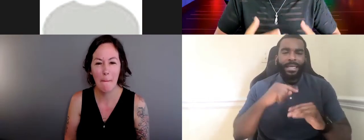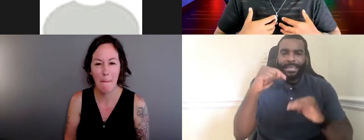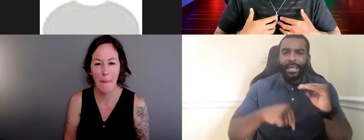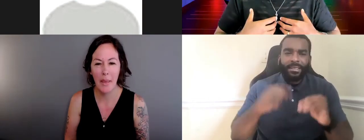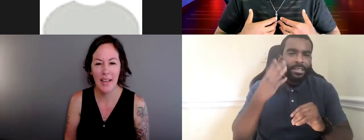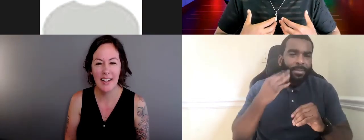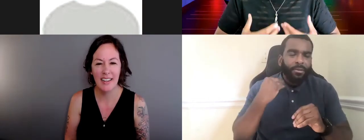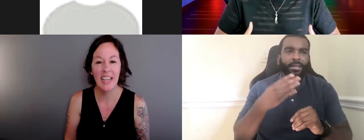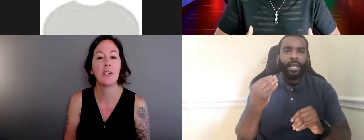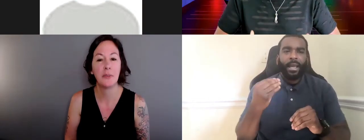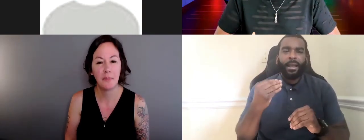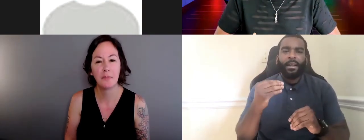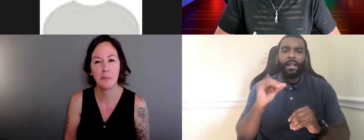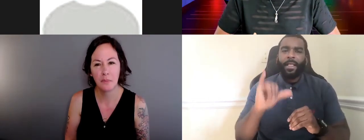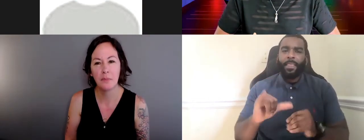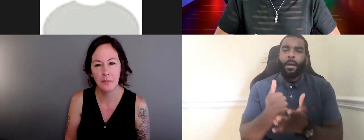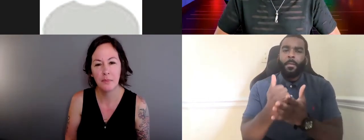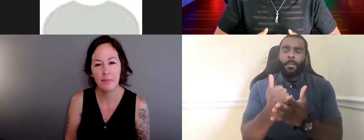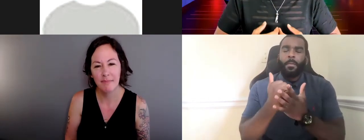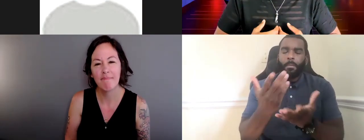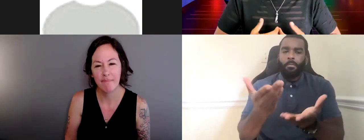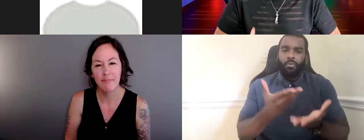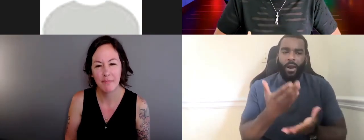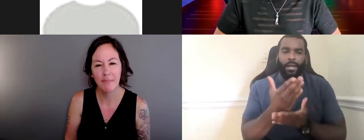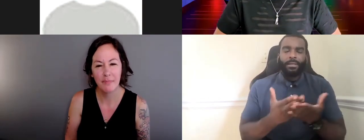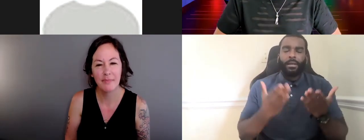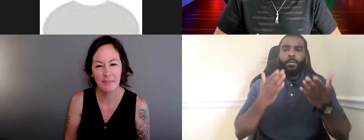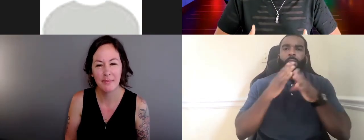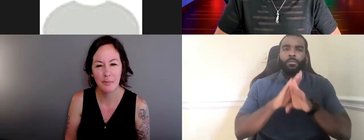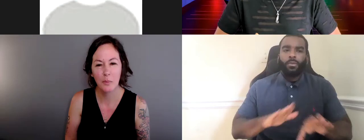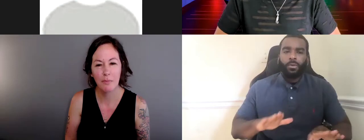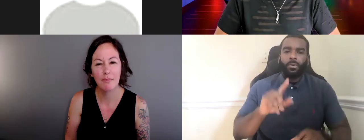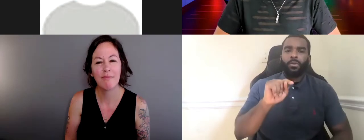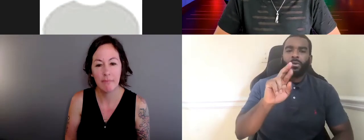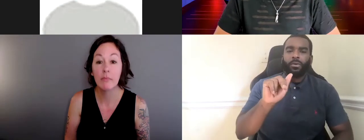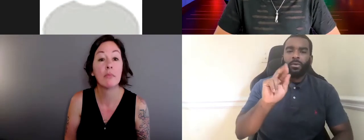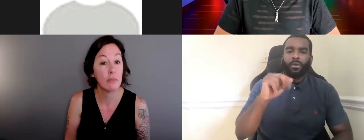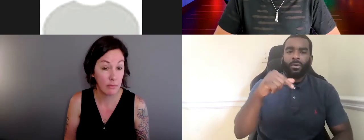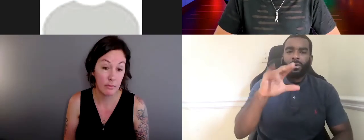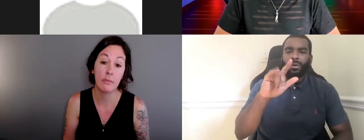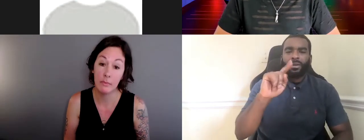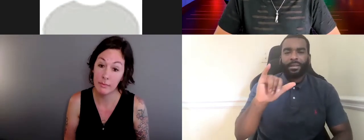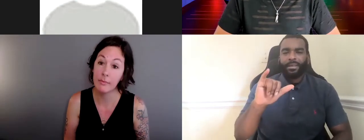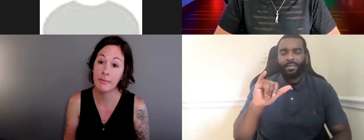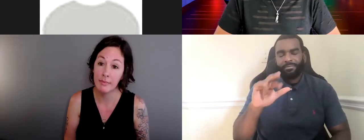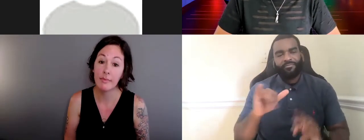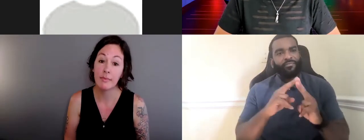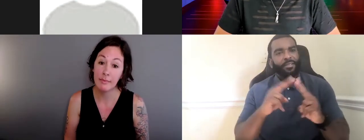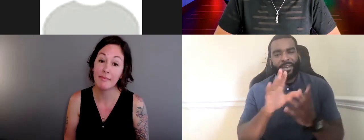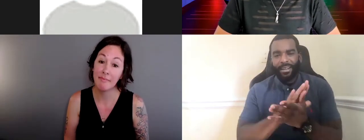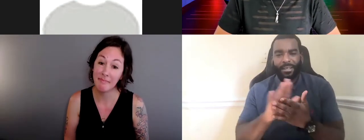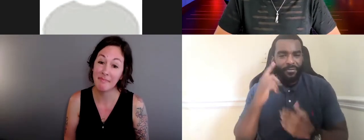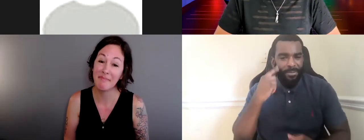experiences, and it brought a sense of tranquility and calm that was very, very nice.